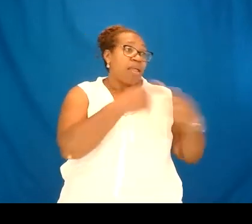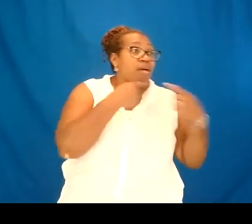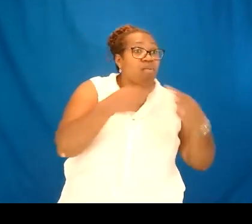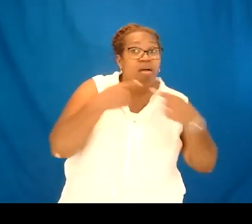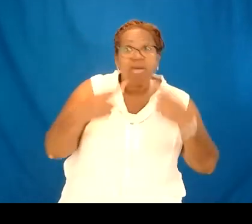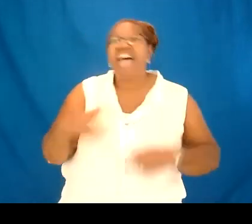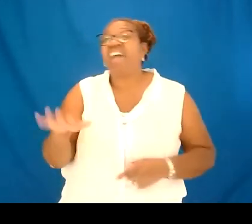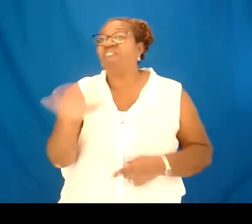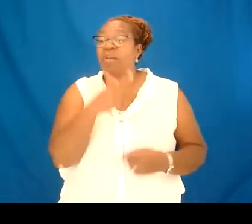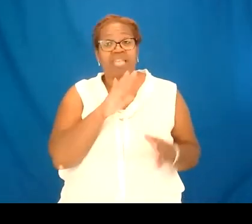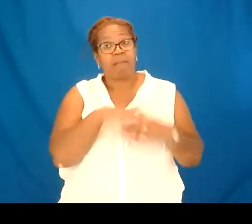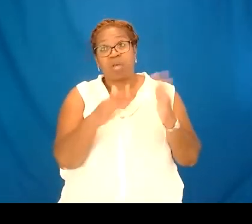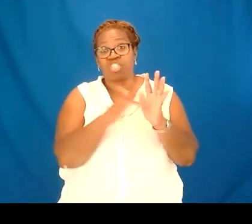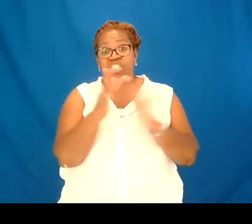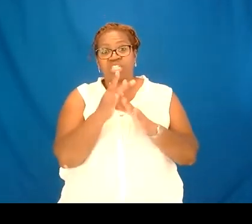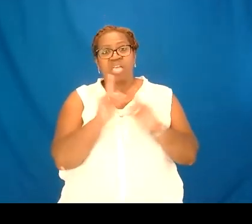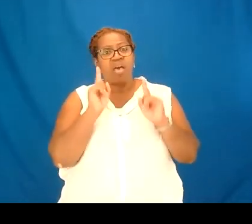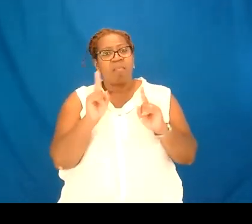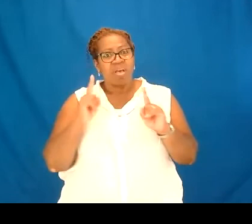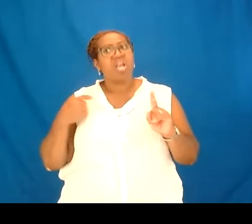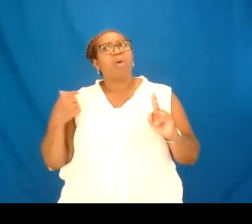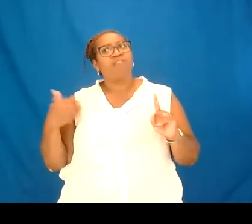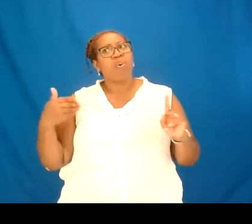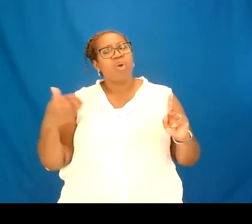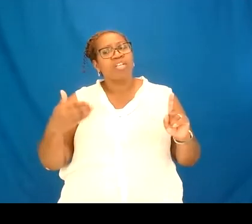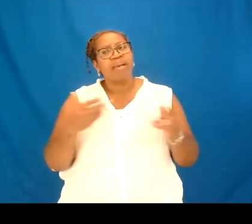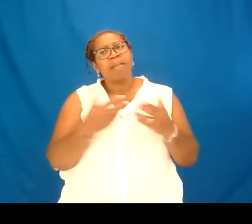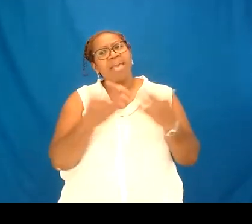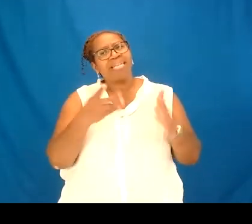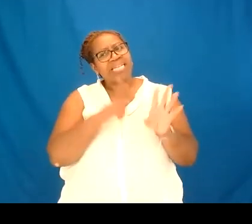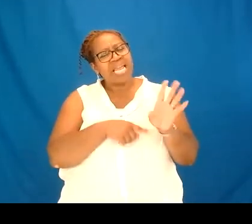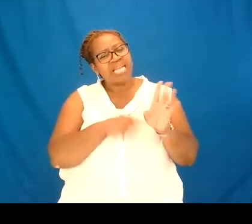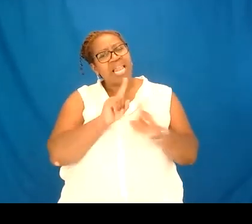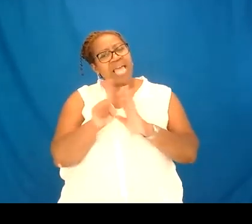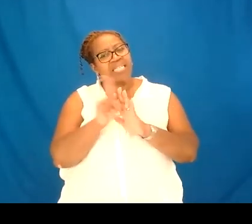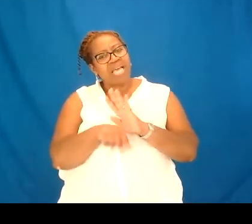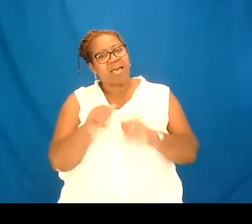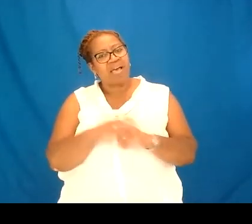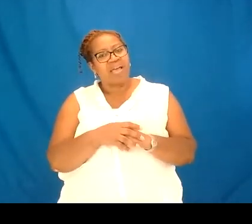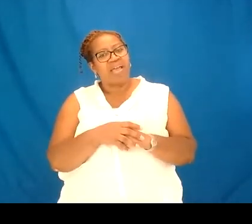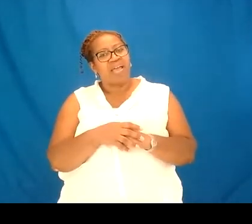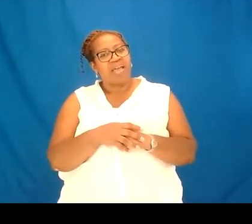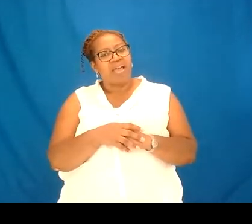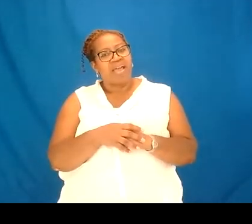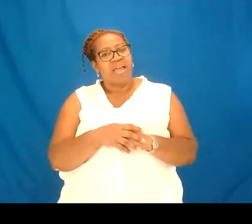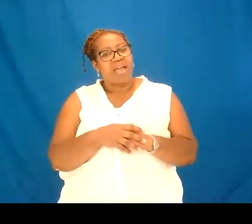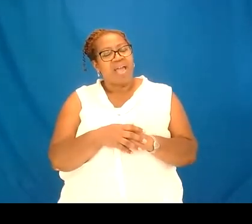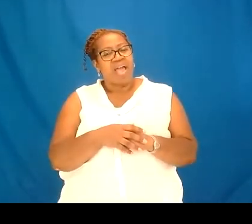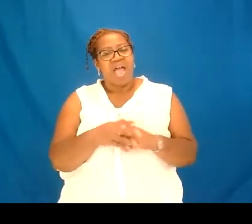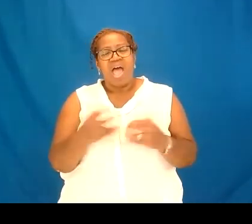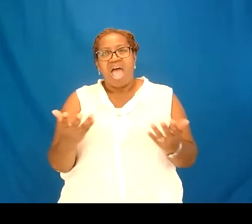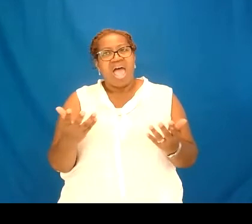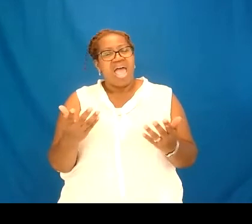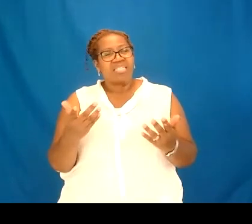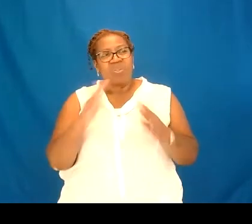Jesus. But fast forward many years later, and I had got many knocks on my head from this